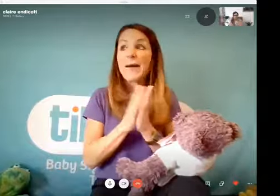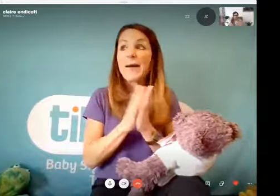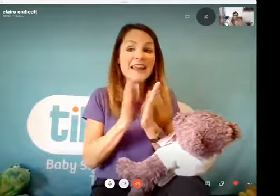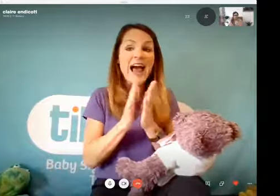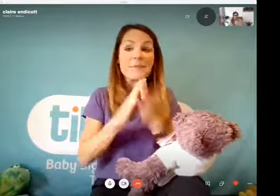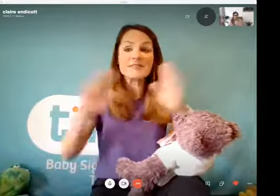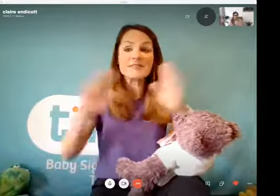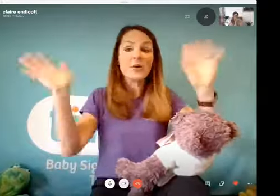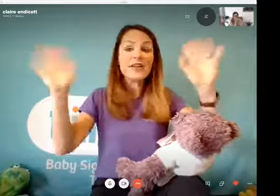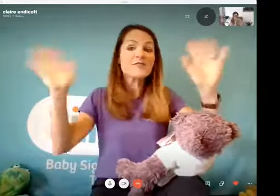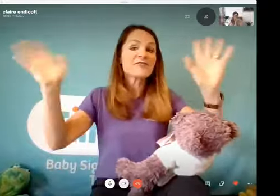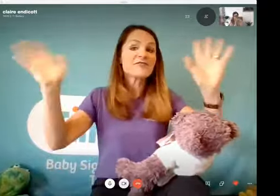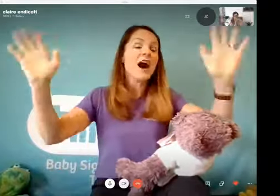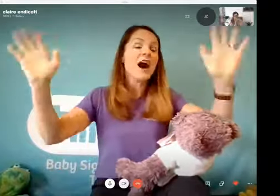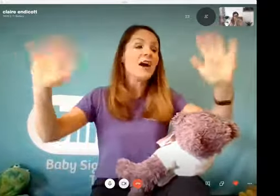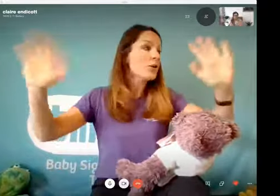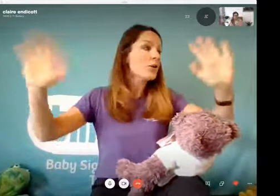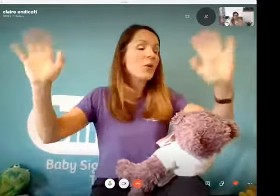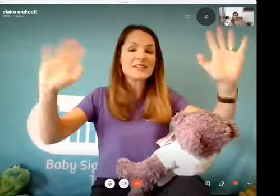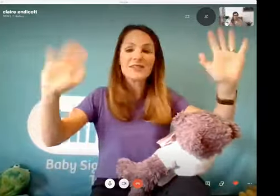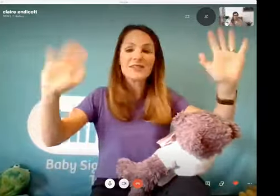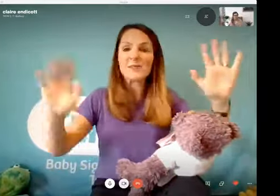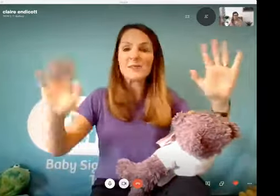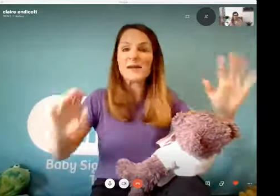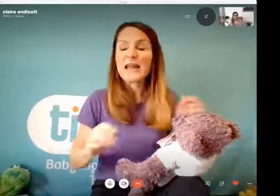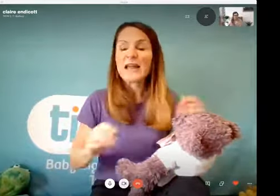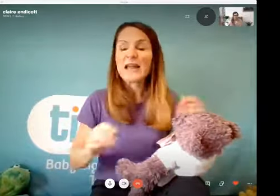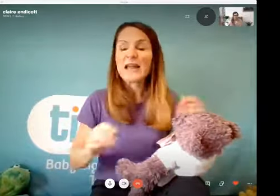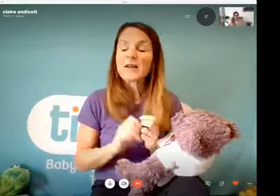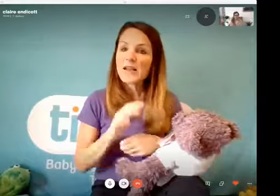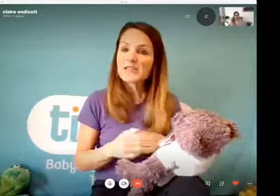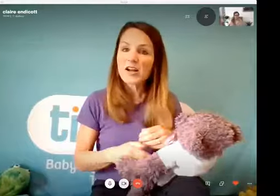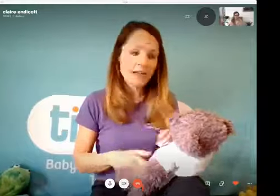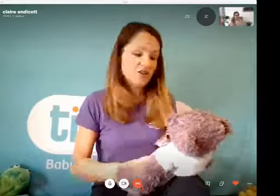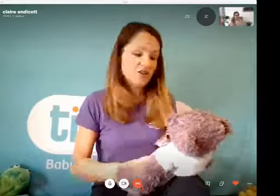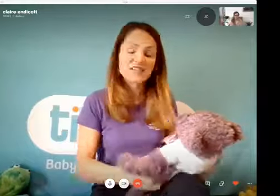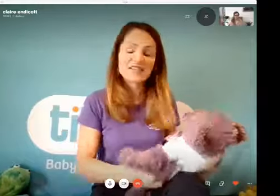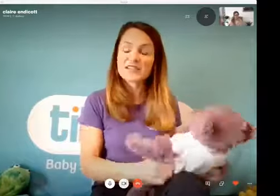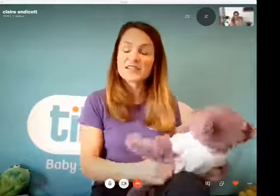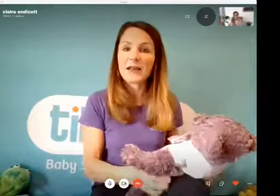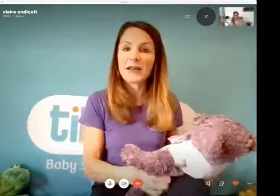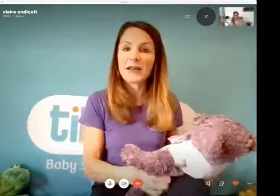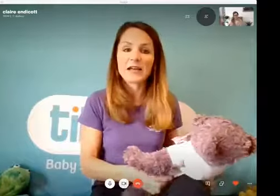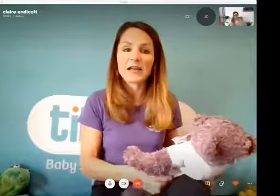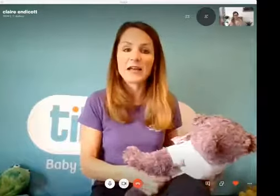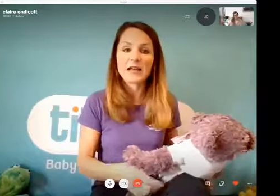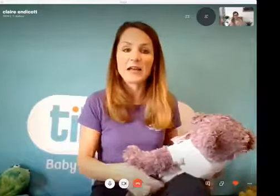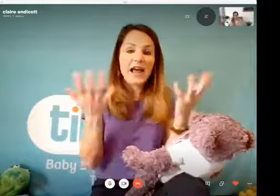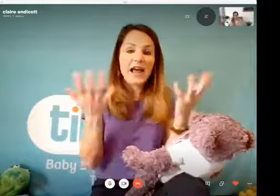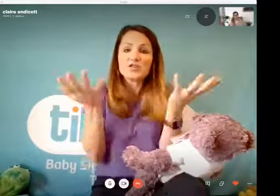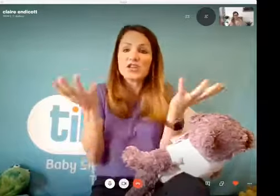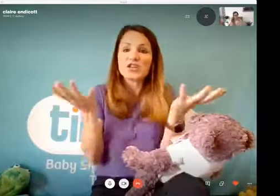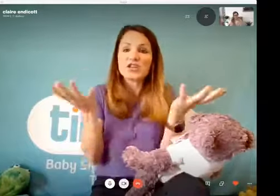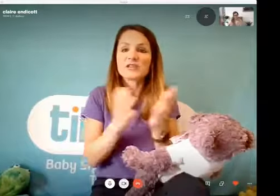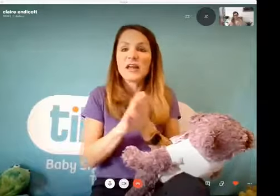clapped, wave to grandma or whatever it may be. Baby sign language is simply hand gestures that you teach